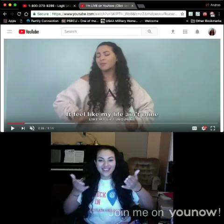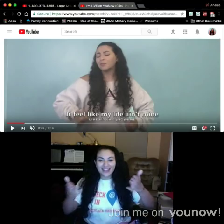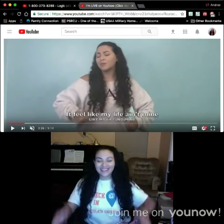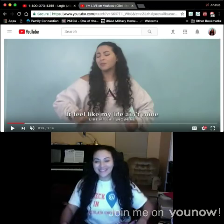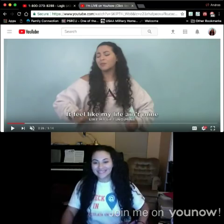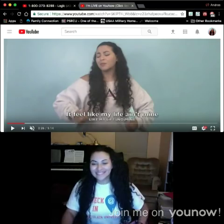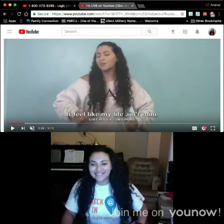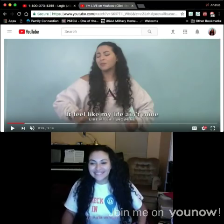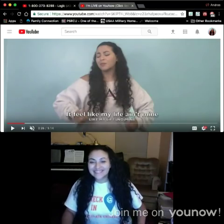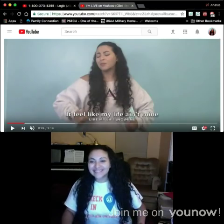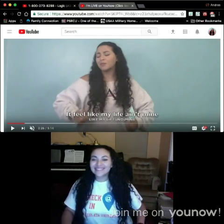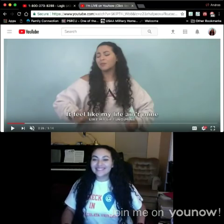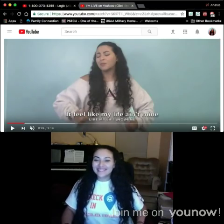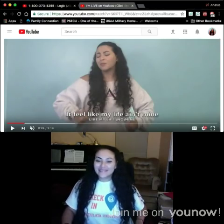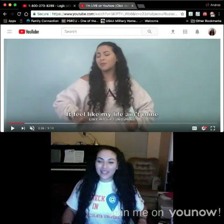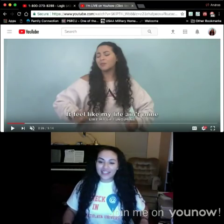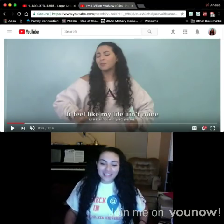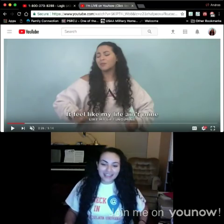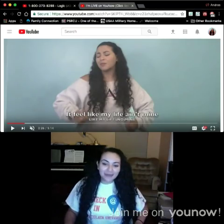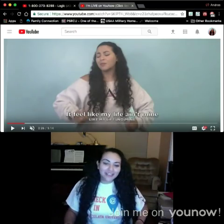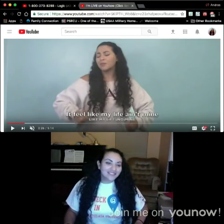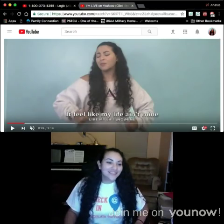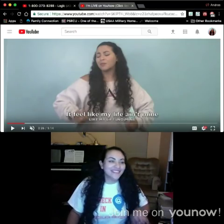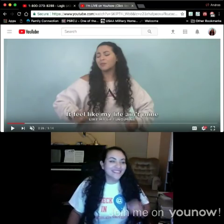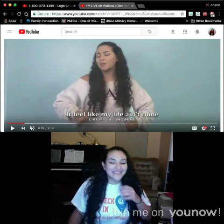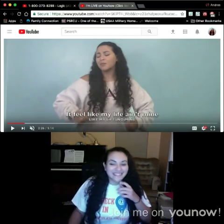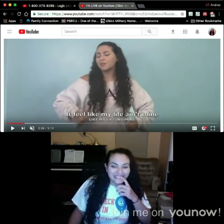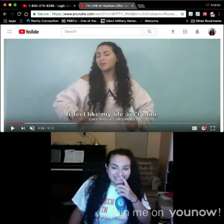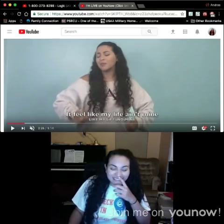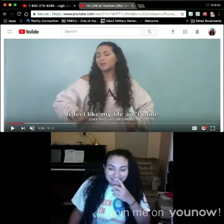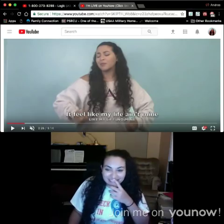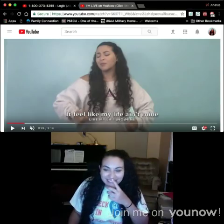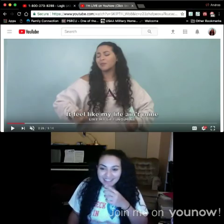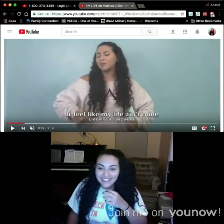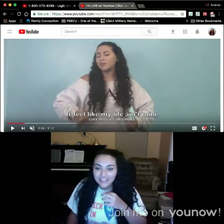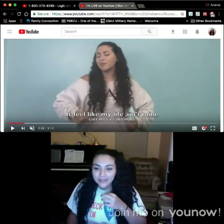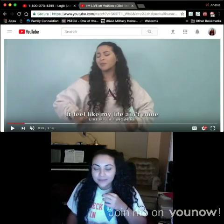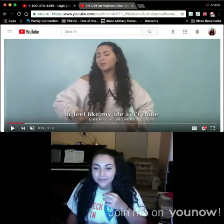Thanks, Jay. We're learning sign language.